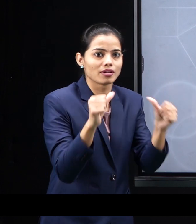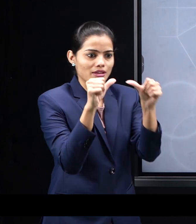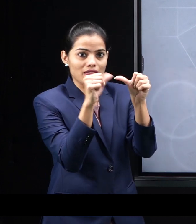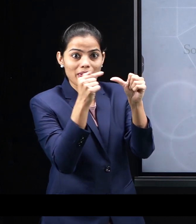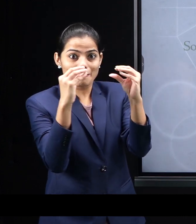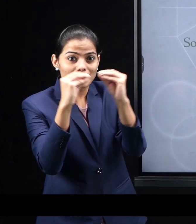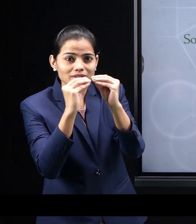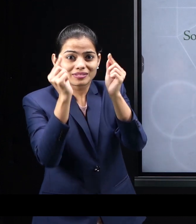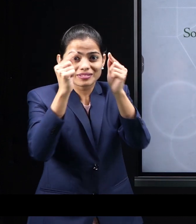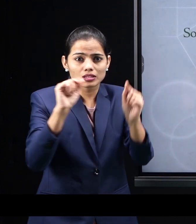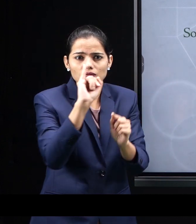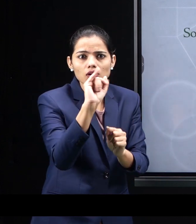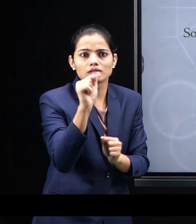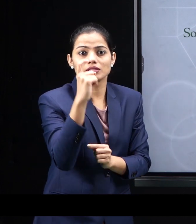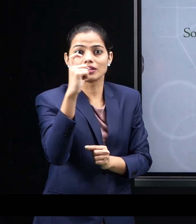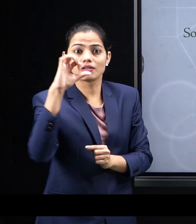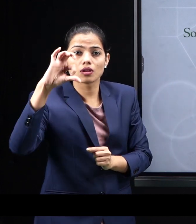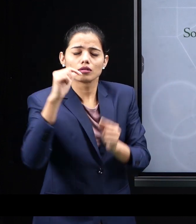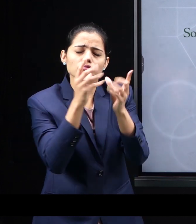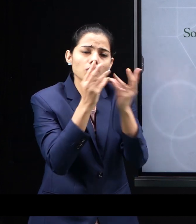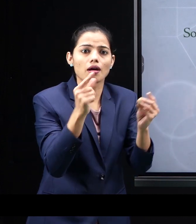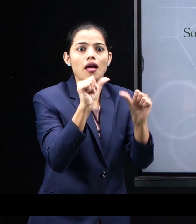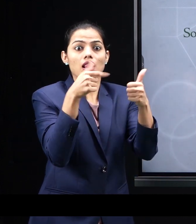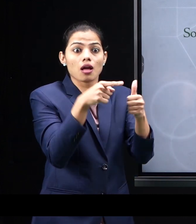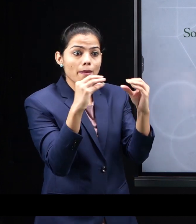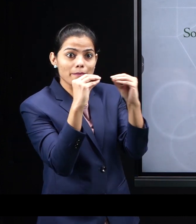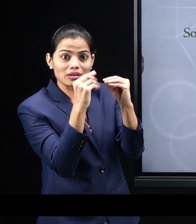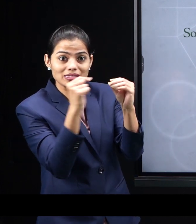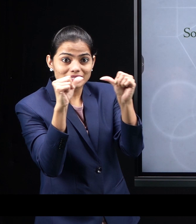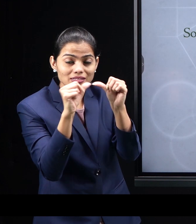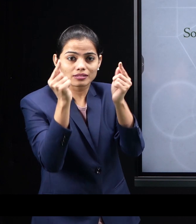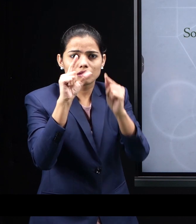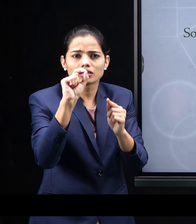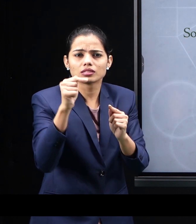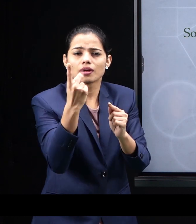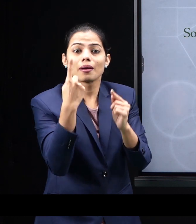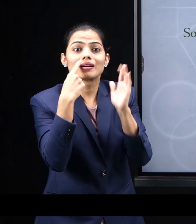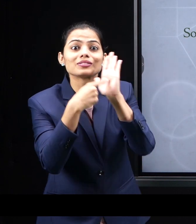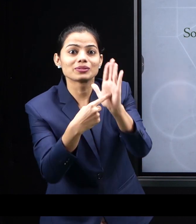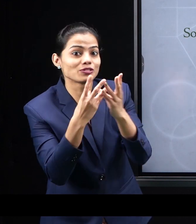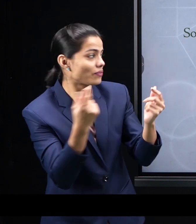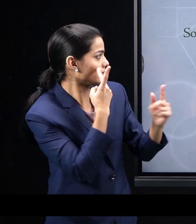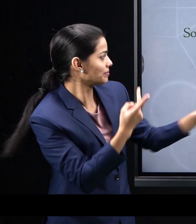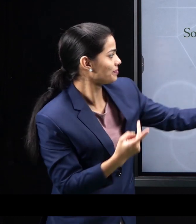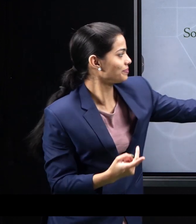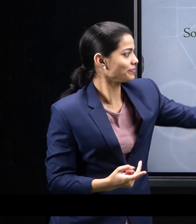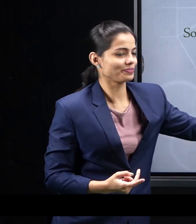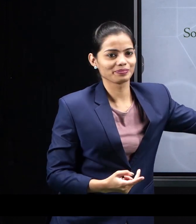Solution. A minus B is equal to 6, 7, 9, B minus A is equal to 10,